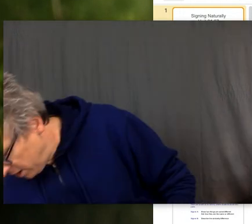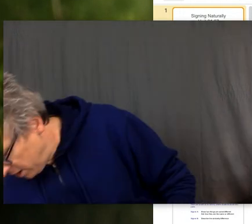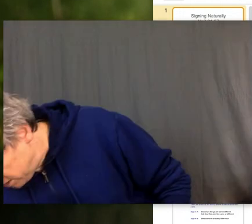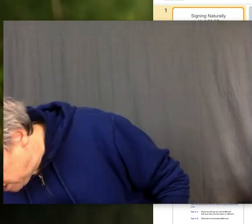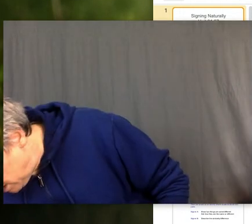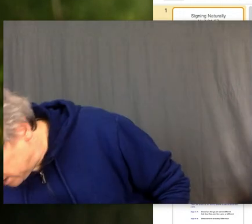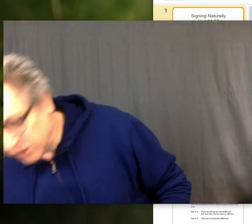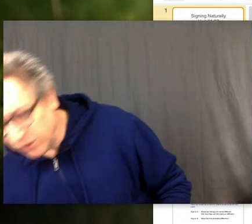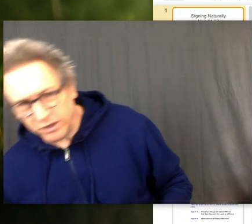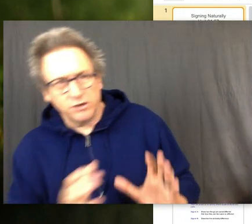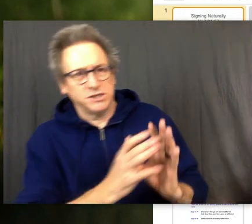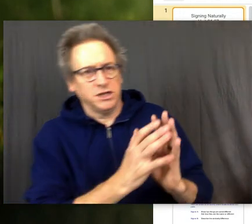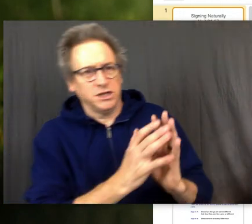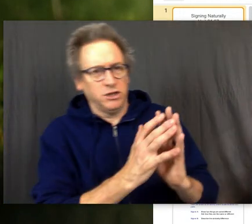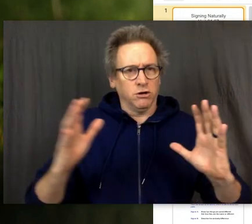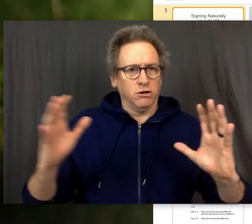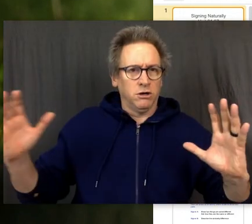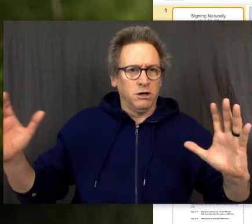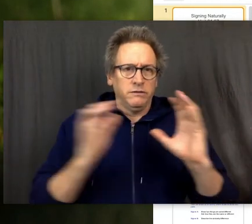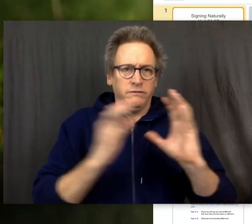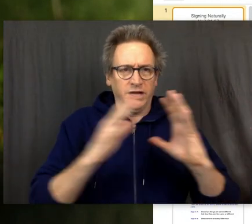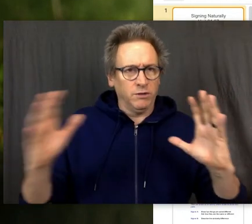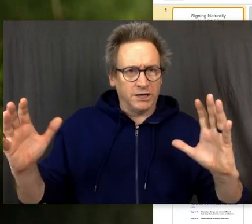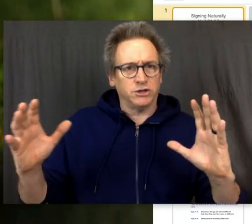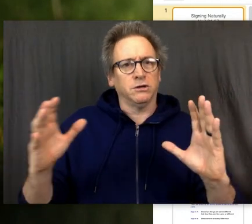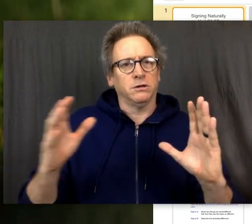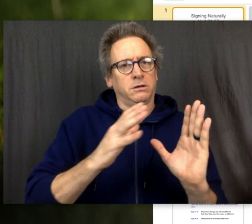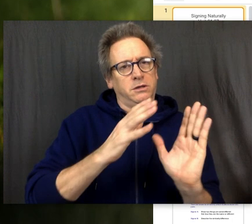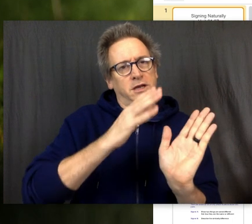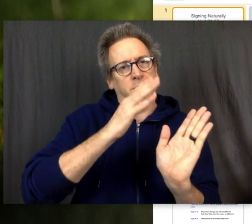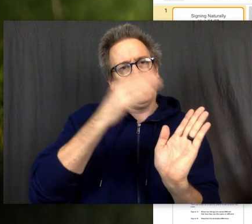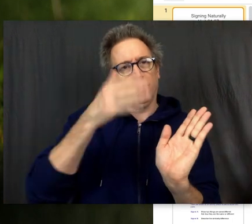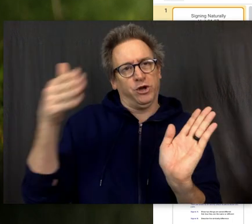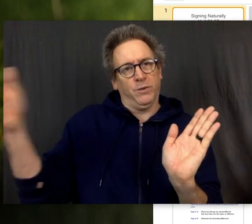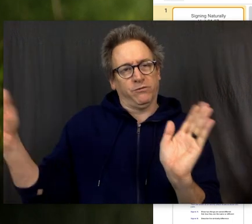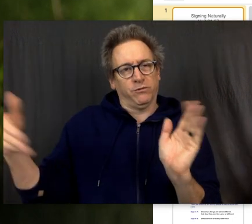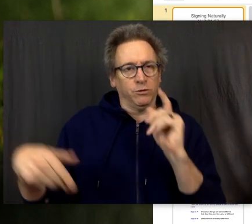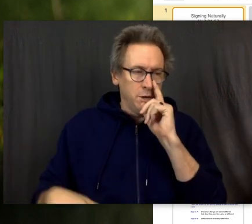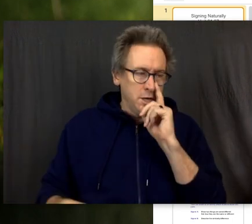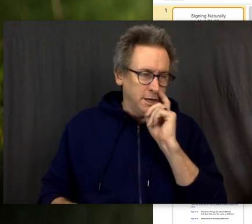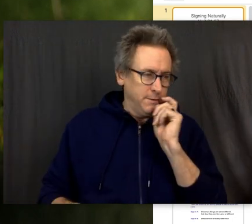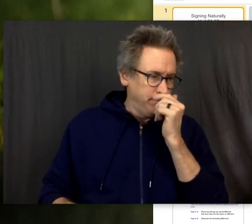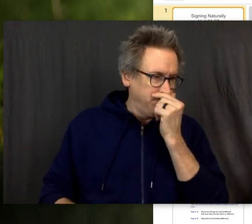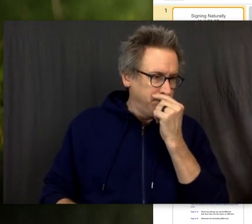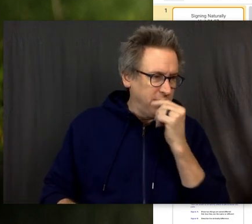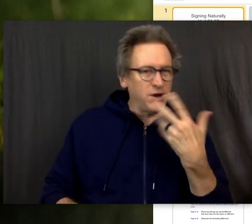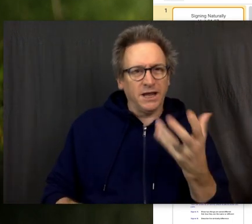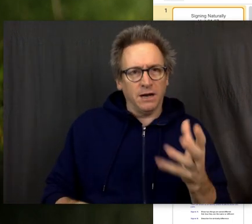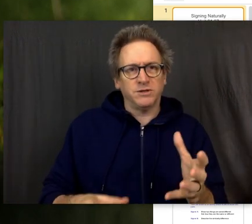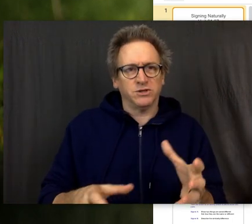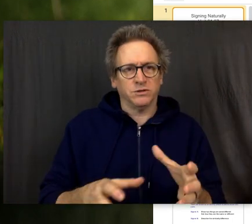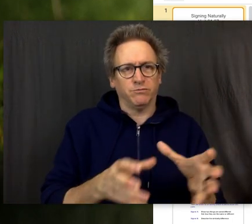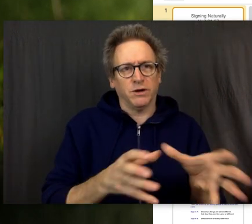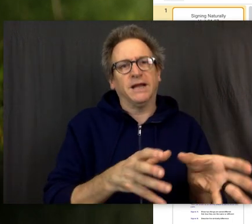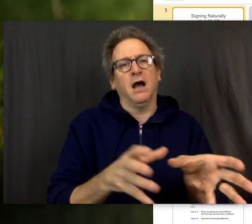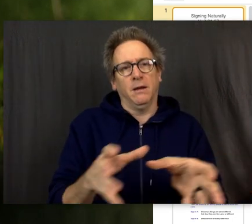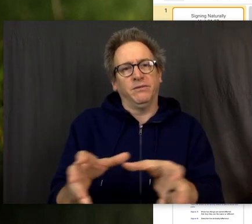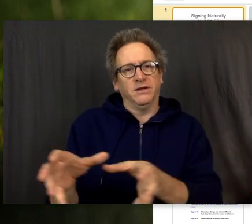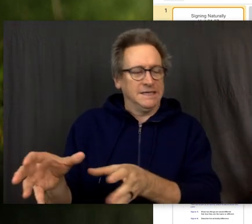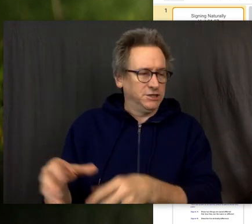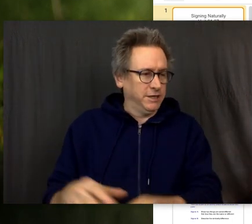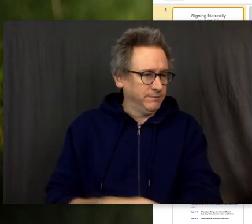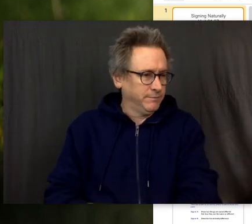one, so that there's a longer video lecture that you can work your way through. They break it up to sort of break